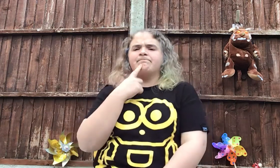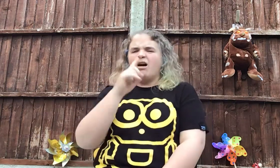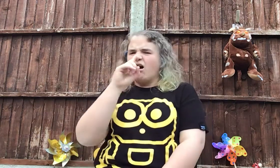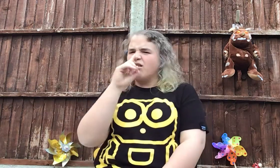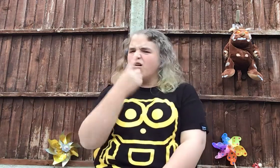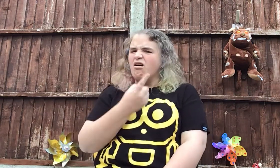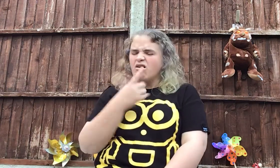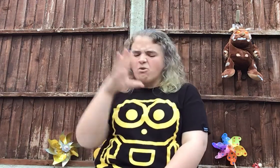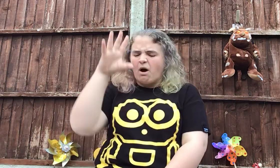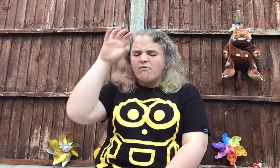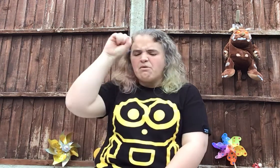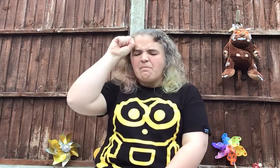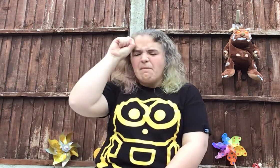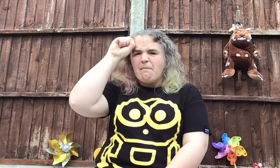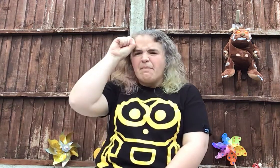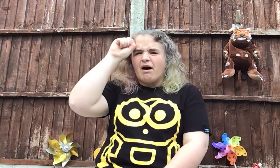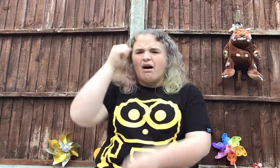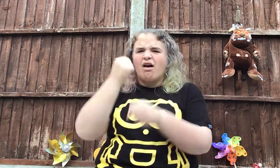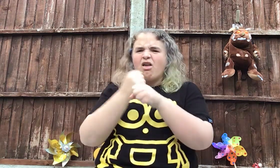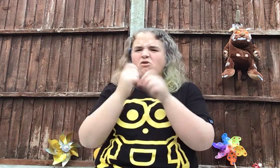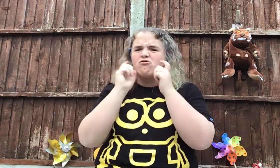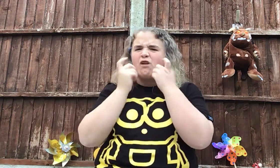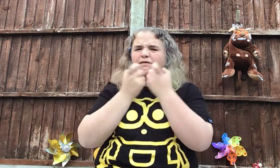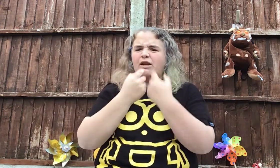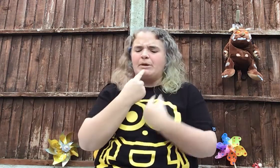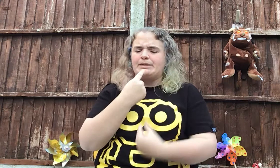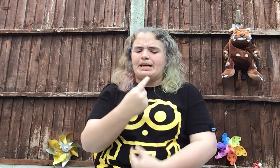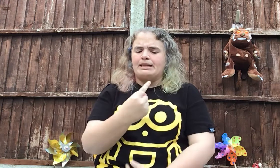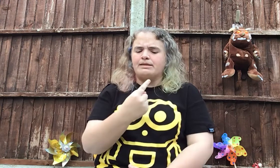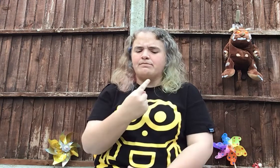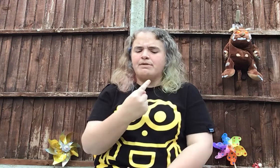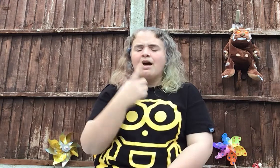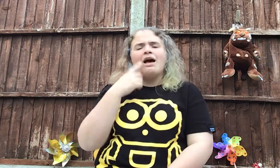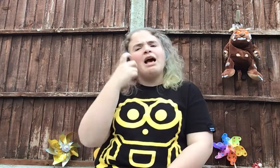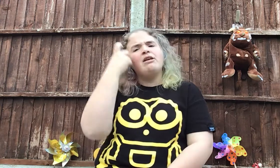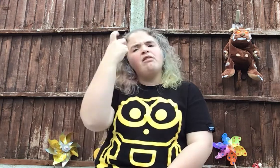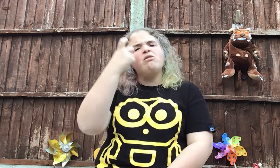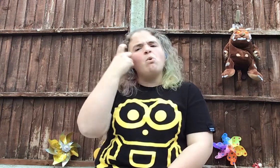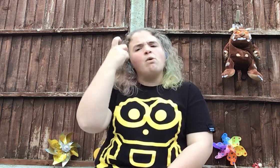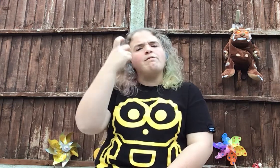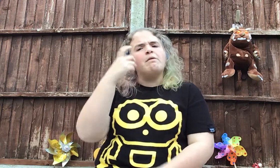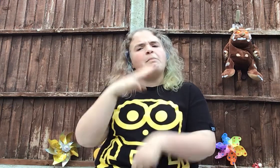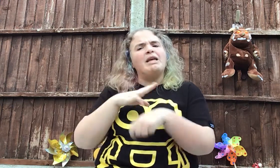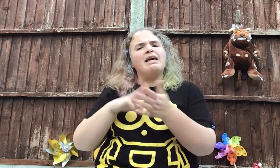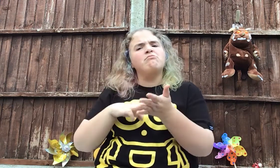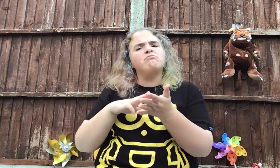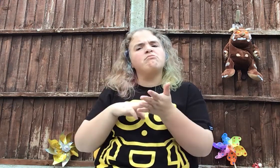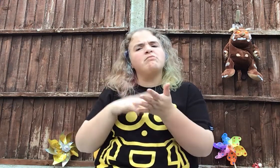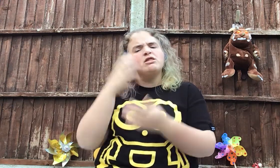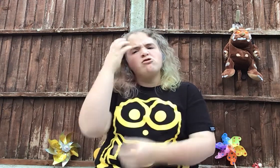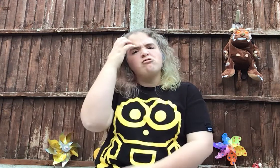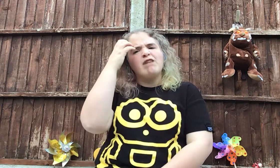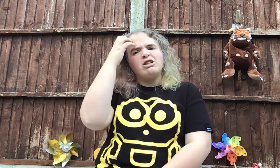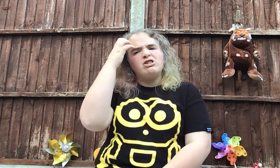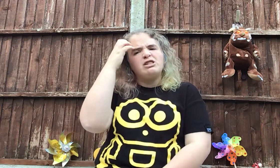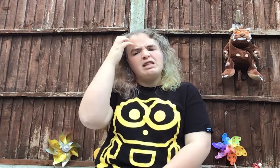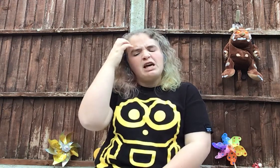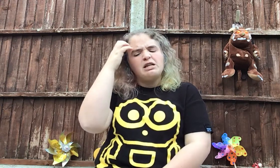I can't quite remember, the Gruffalo said, and he thought for a minute and scratched his head.